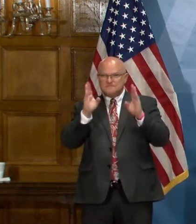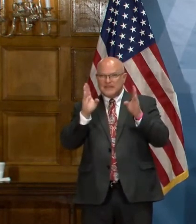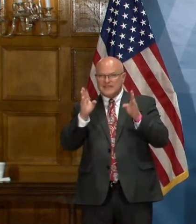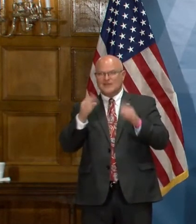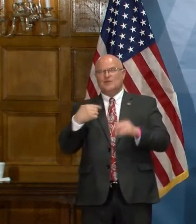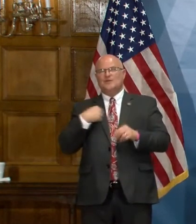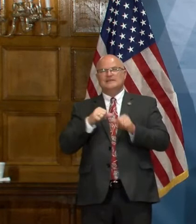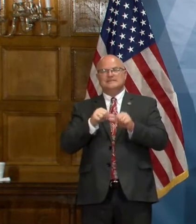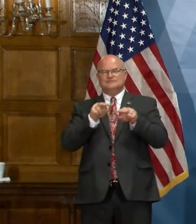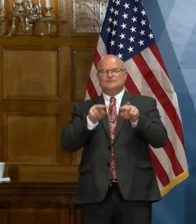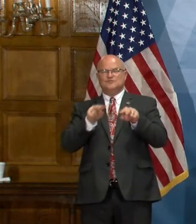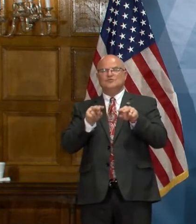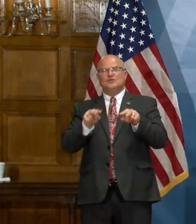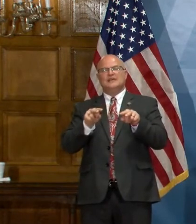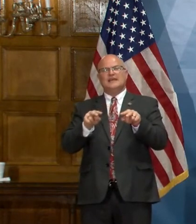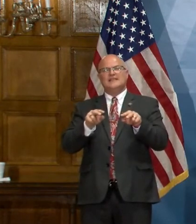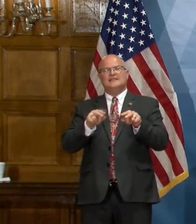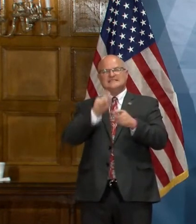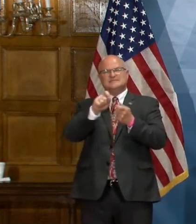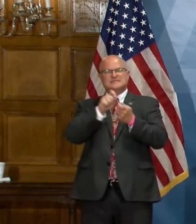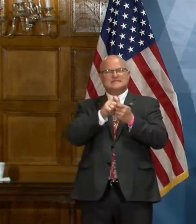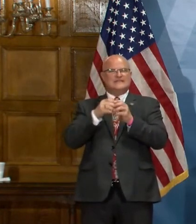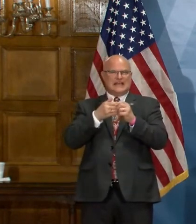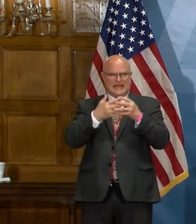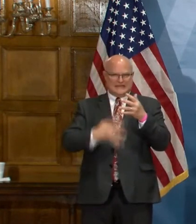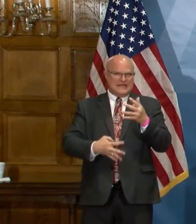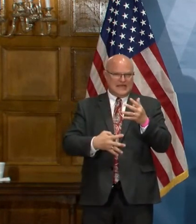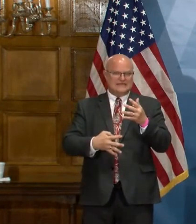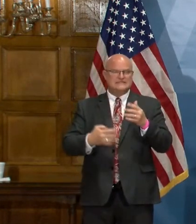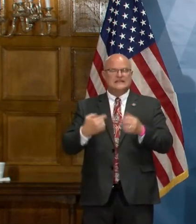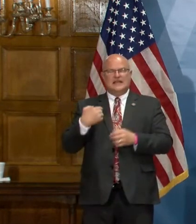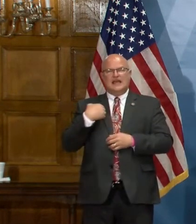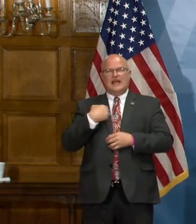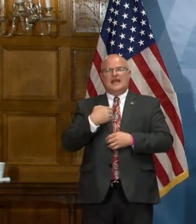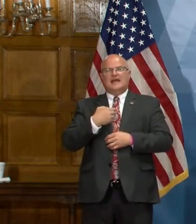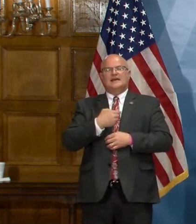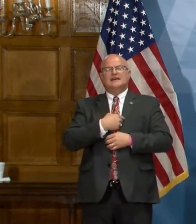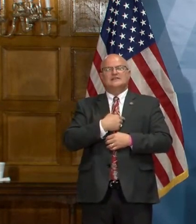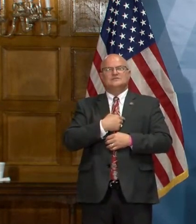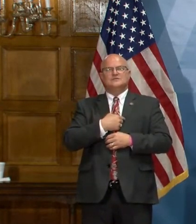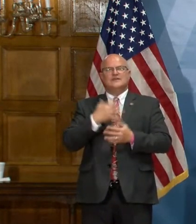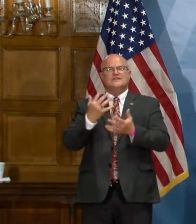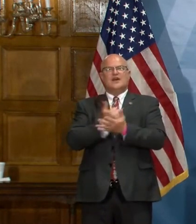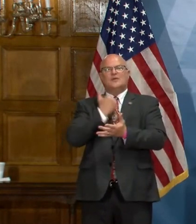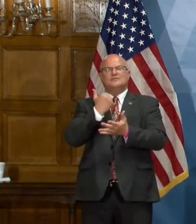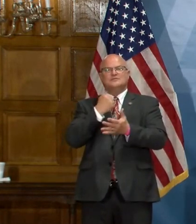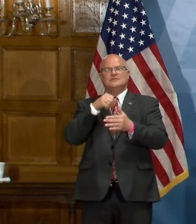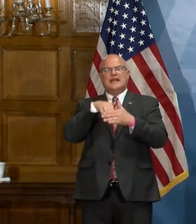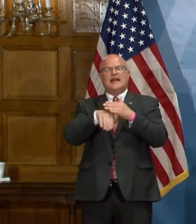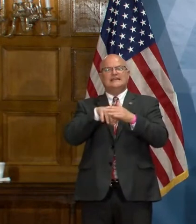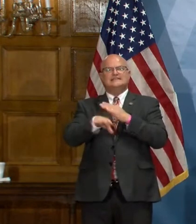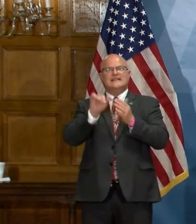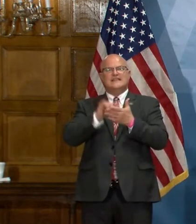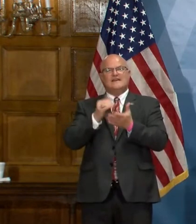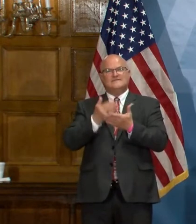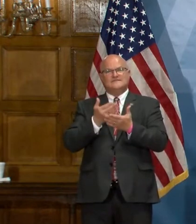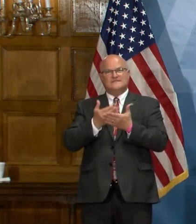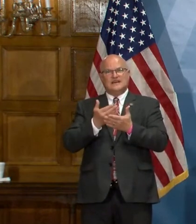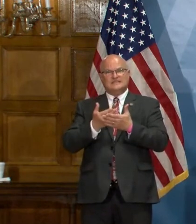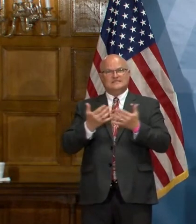continue to look at the specific guidelines as we have opportunity to access those